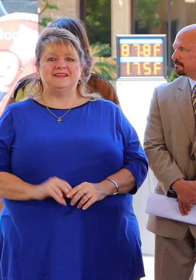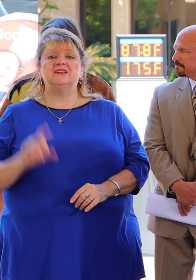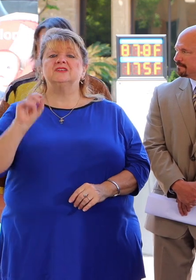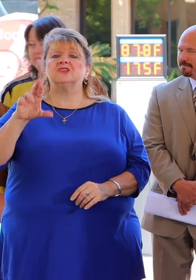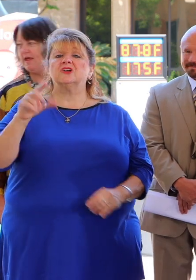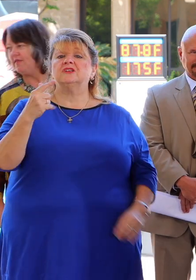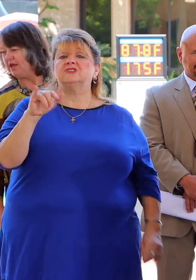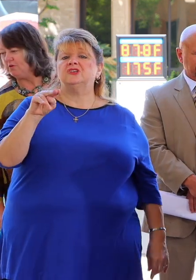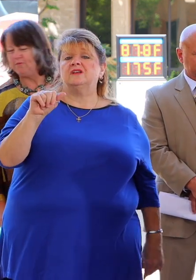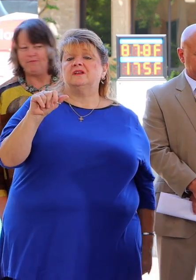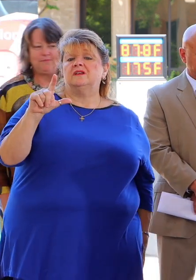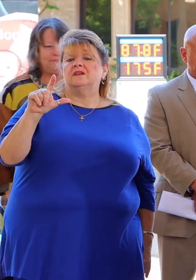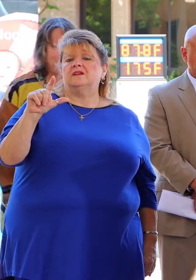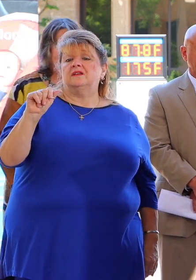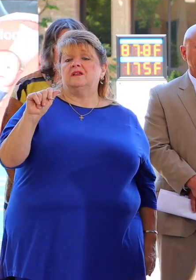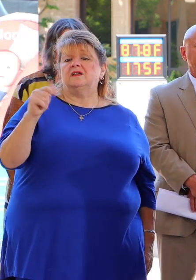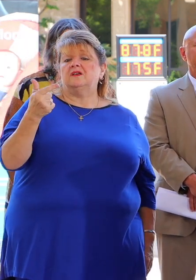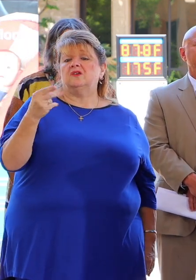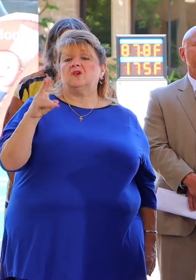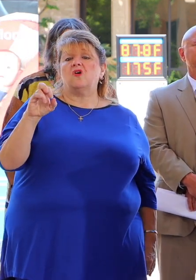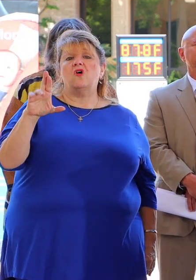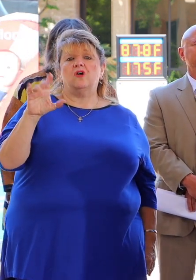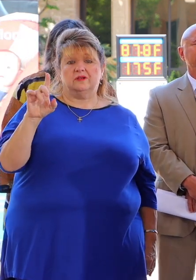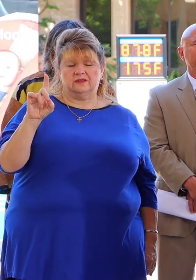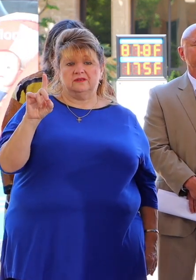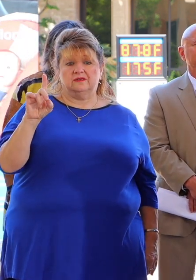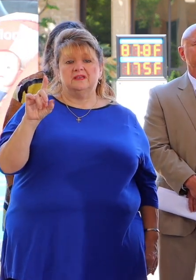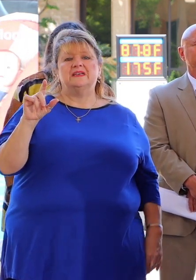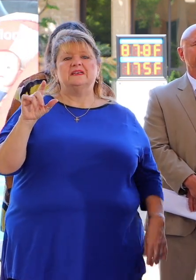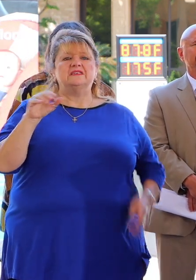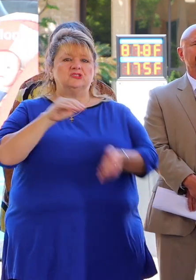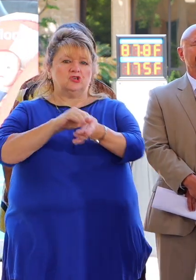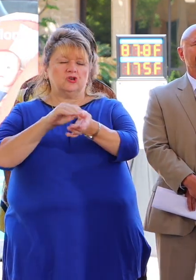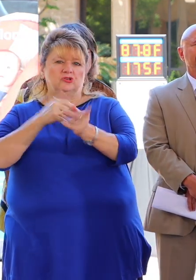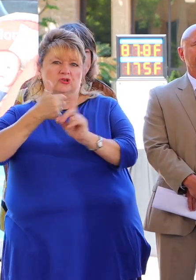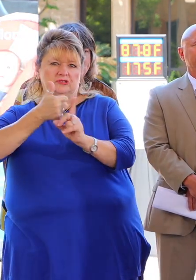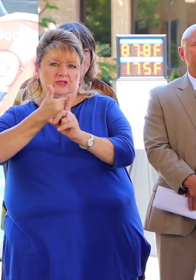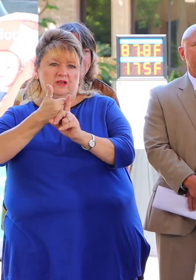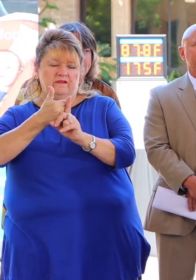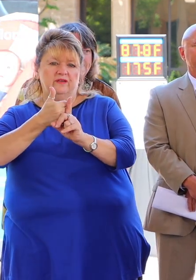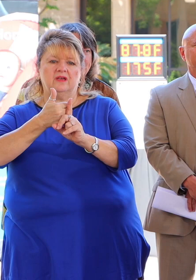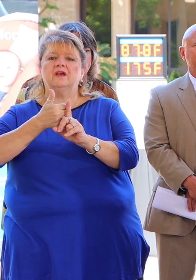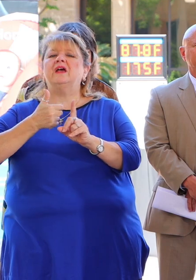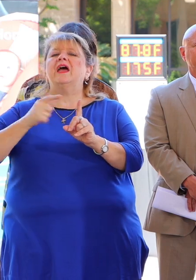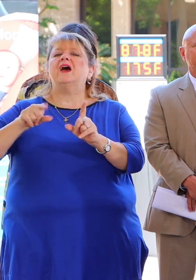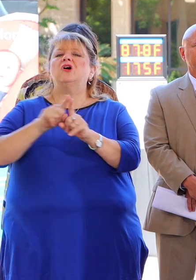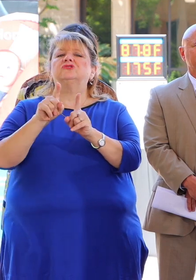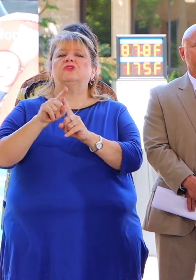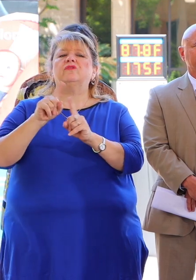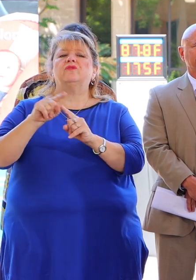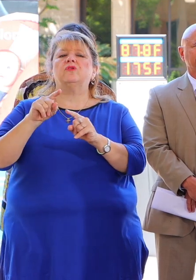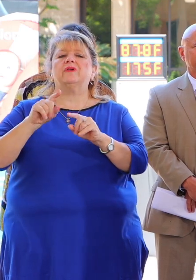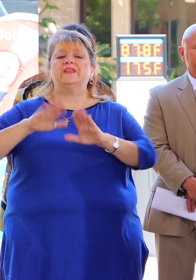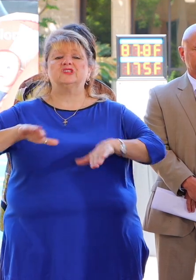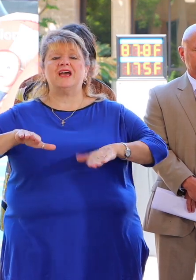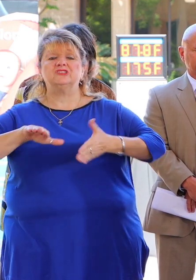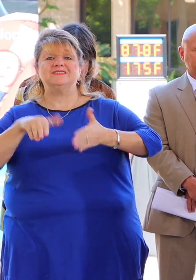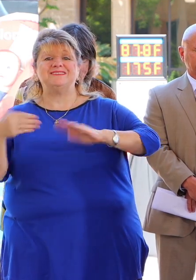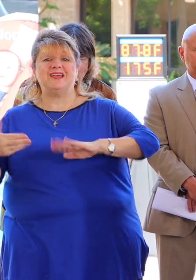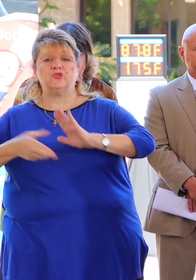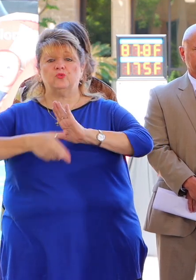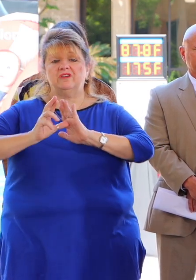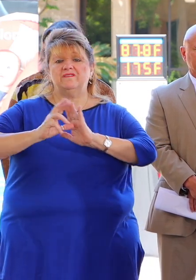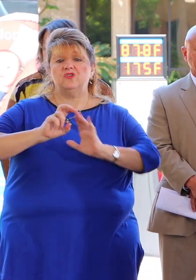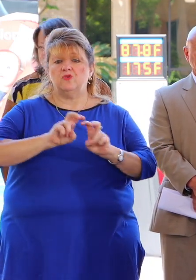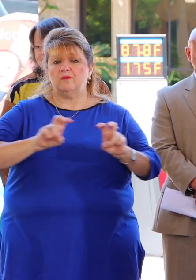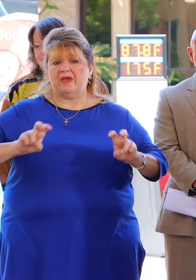Dr. Gina Lagarde is a pediatrician, and she is also the chair of the Louisiana Child Death Review Panel, which investigates child deaths